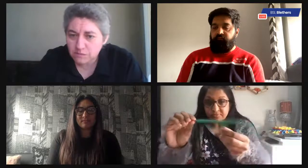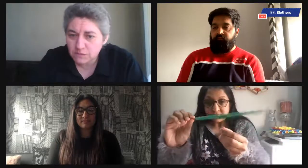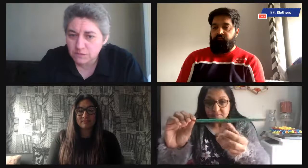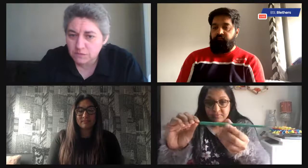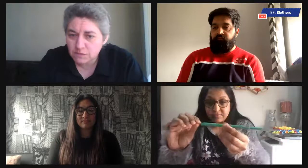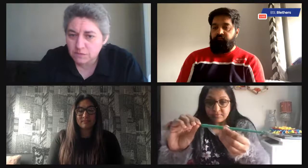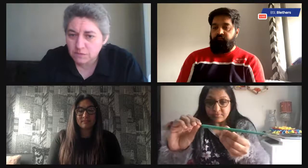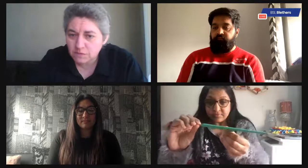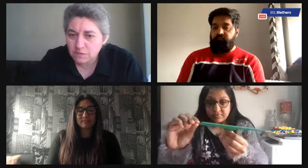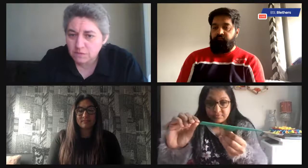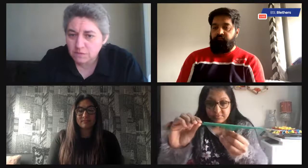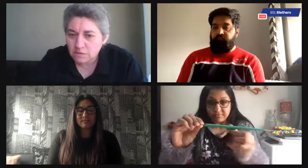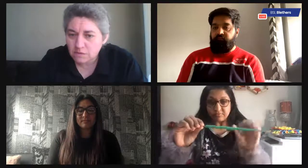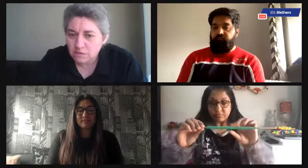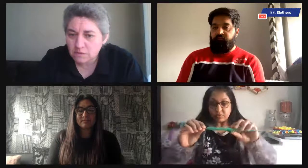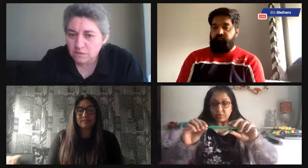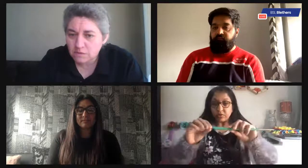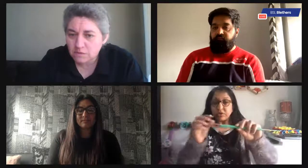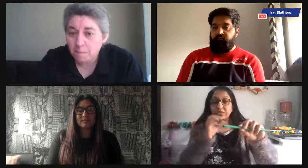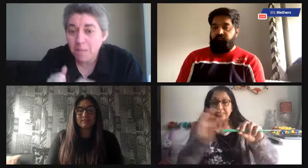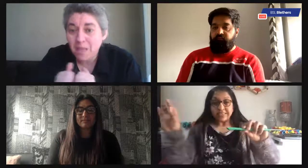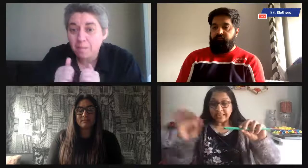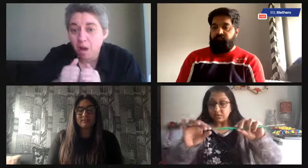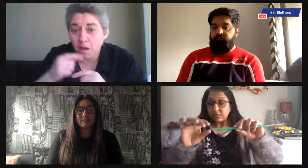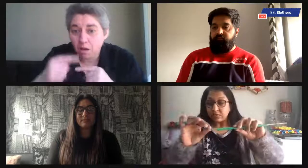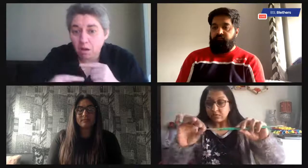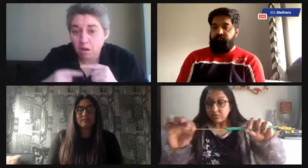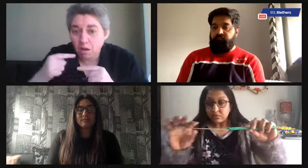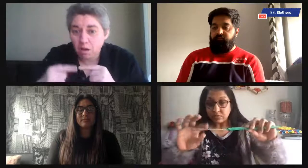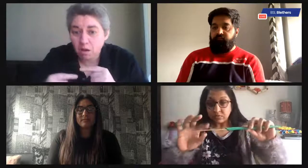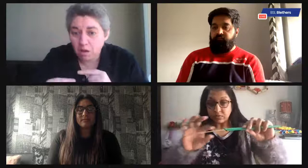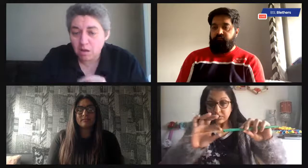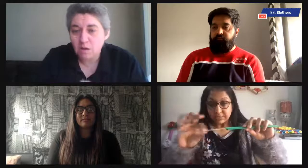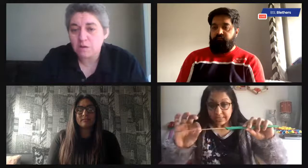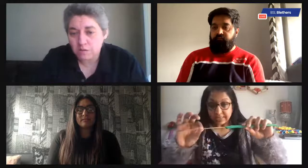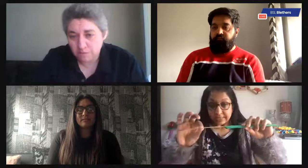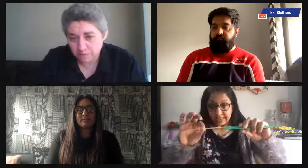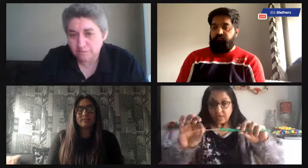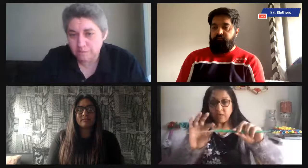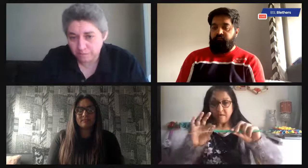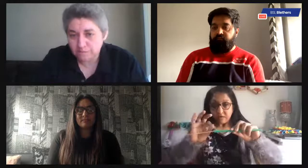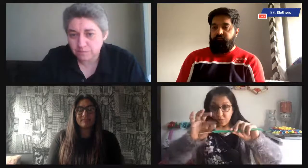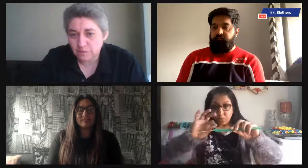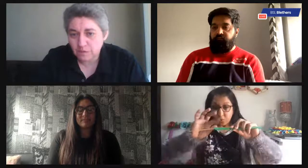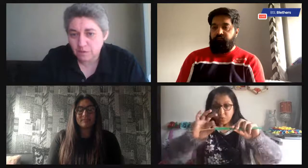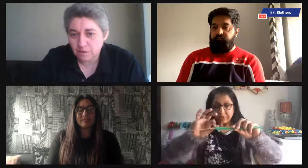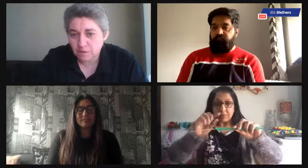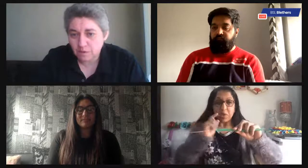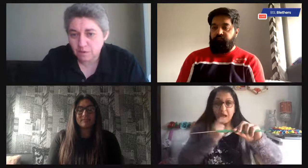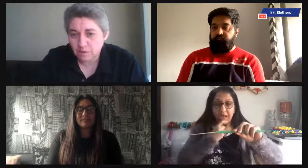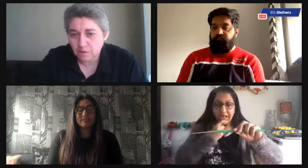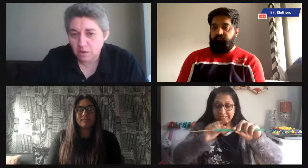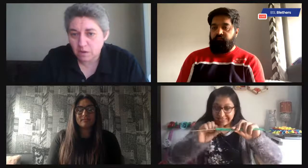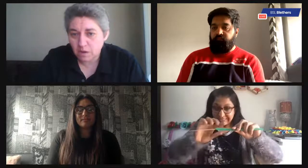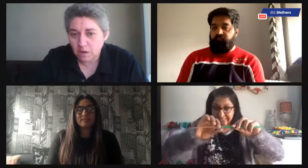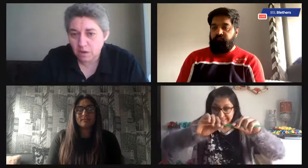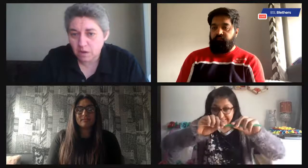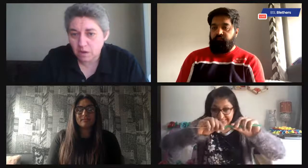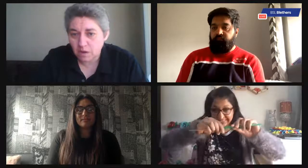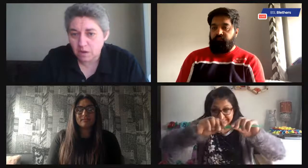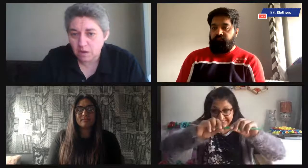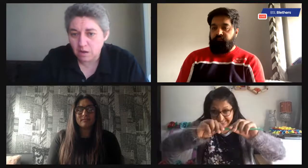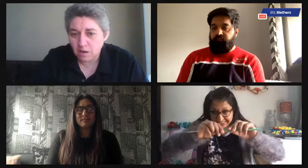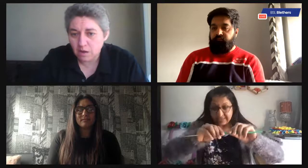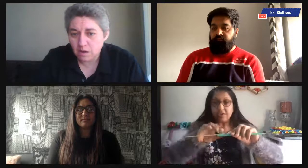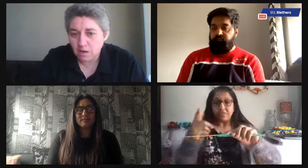Yeah, this is exactly what I'm meaning. So if you look, this is just normal paper, and you just get a stick and you fold